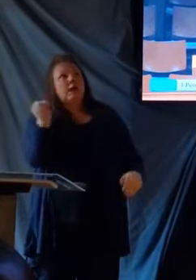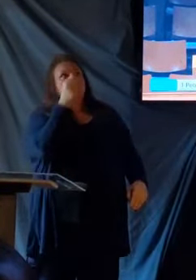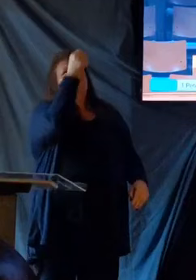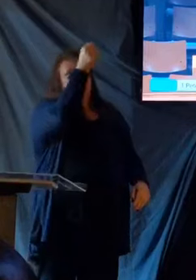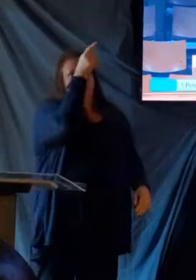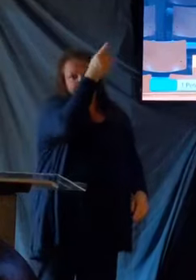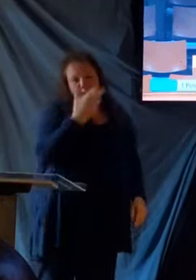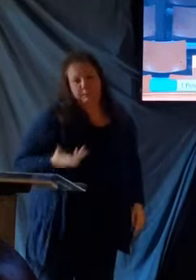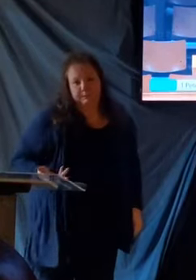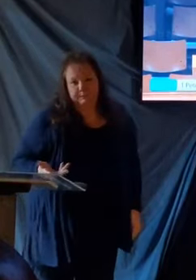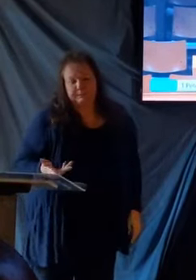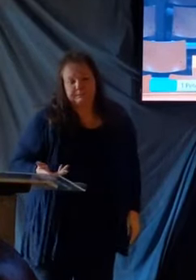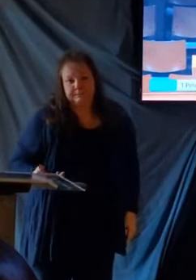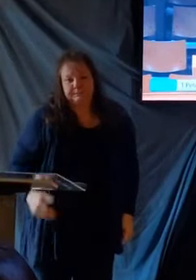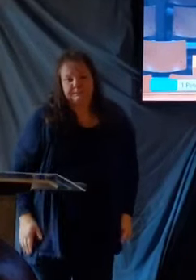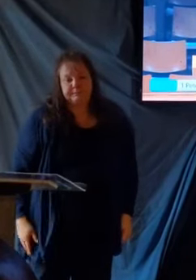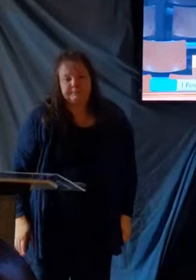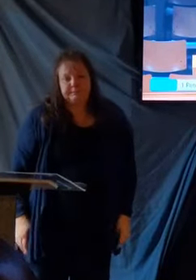in the position.